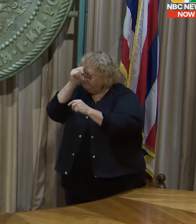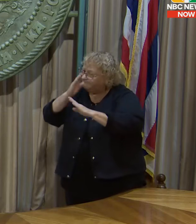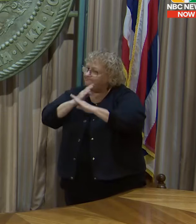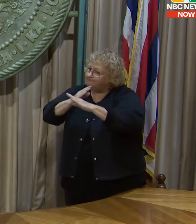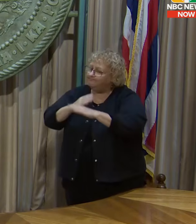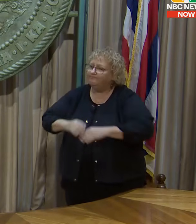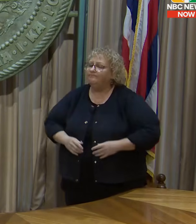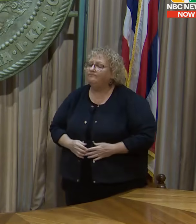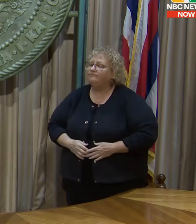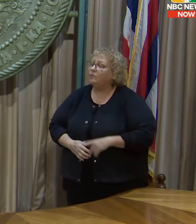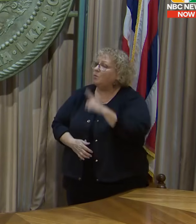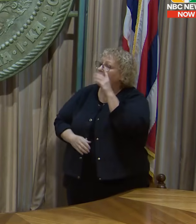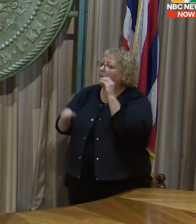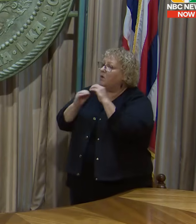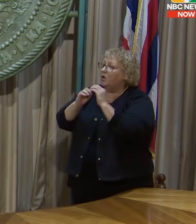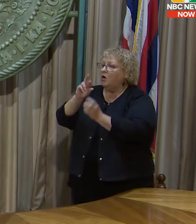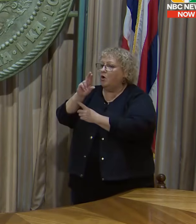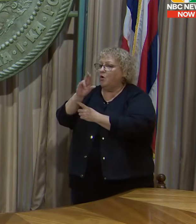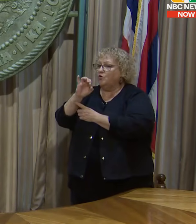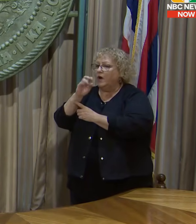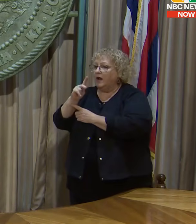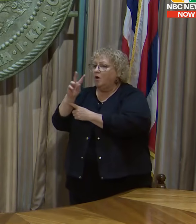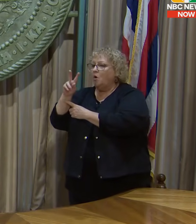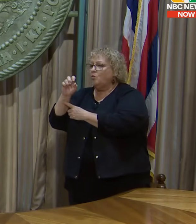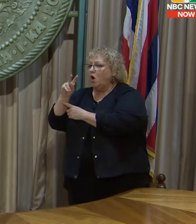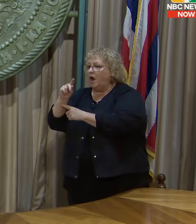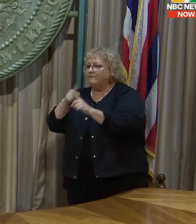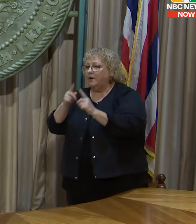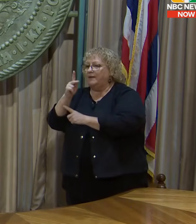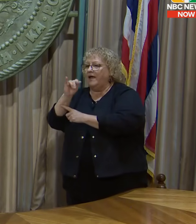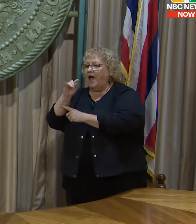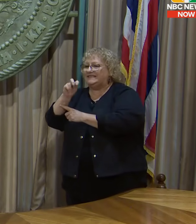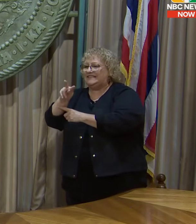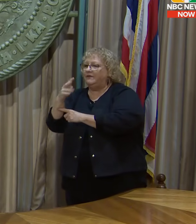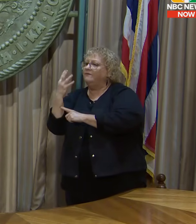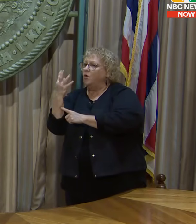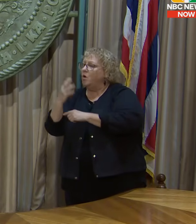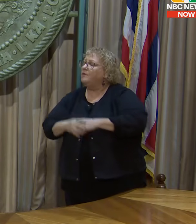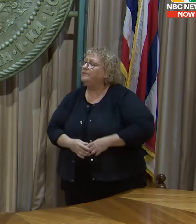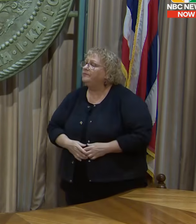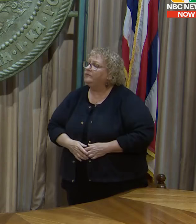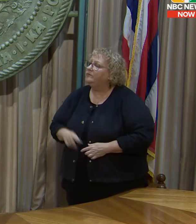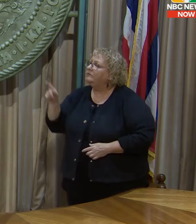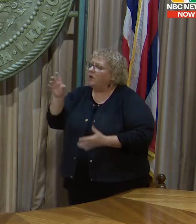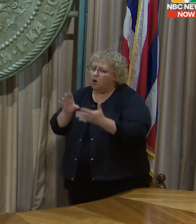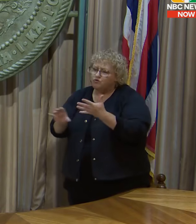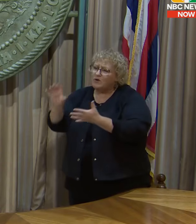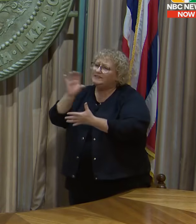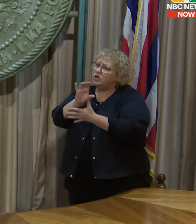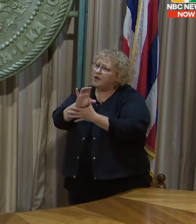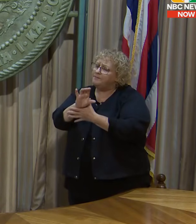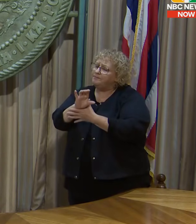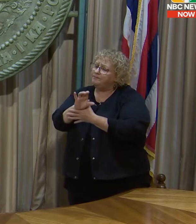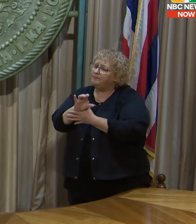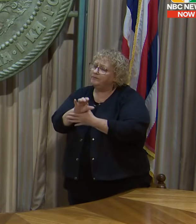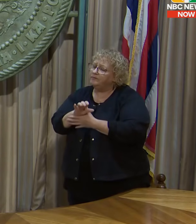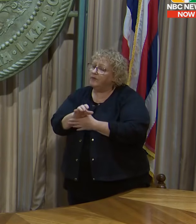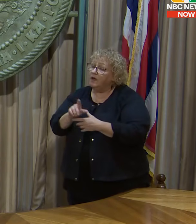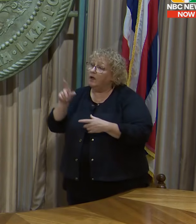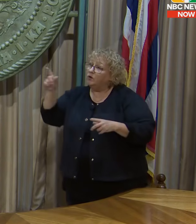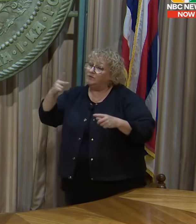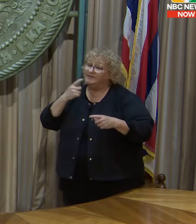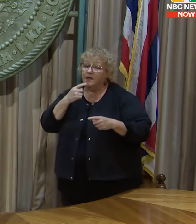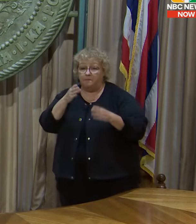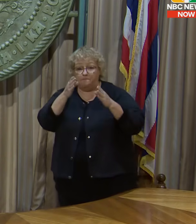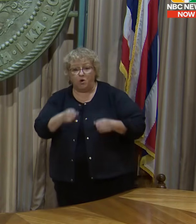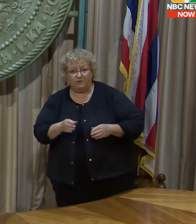another question, Director, from Rick Kwan, KITV4. What is the criteria or protocol for a person to be considered recovered?